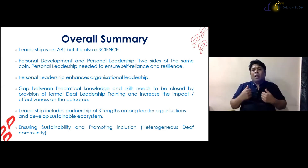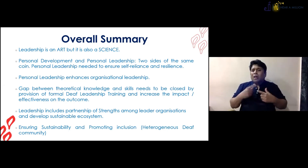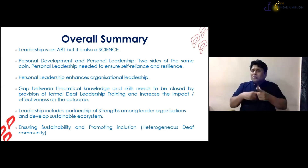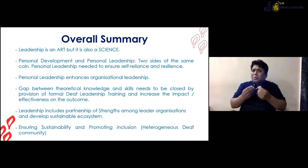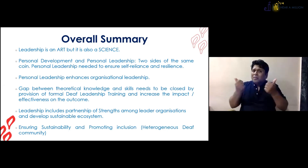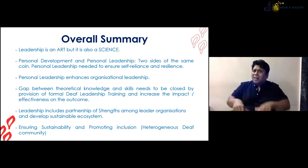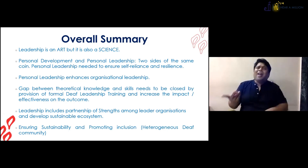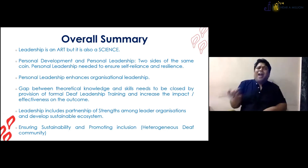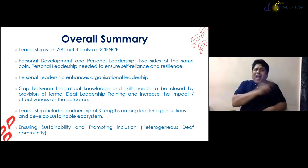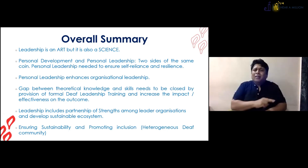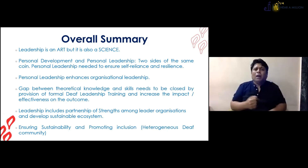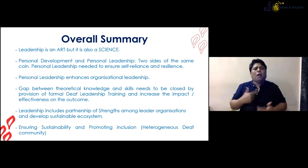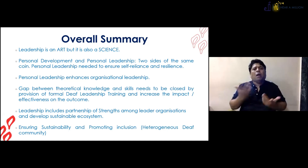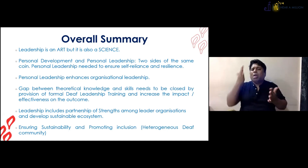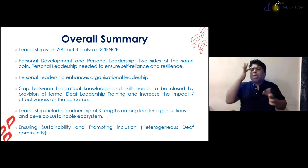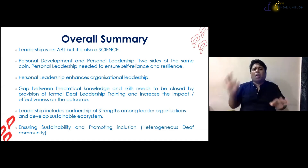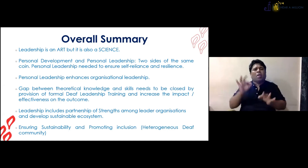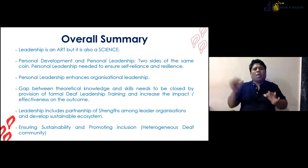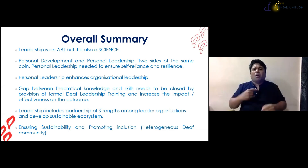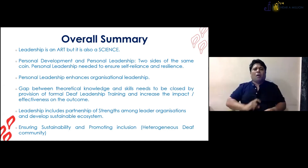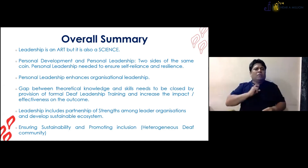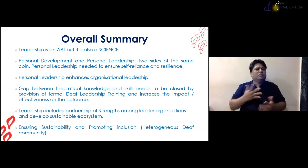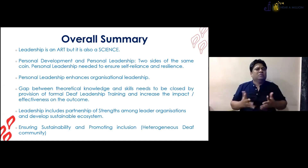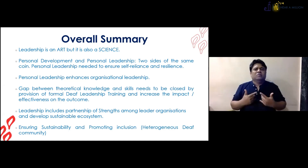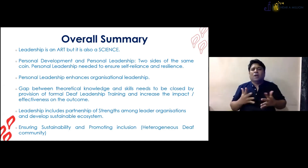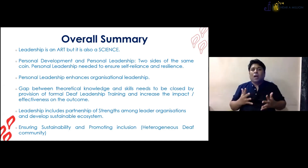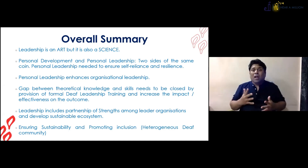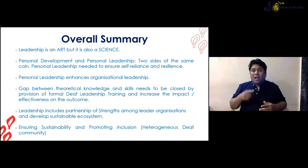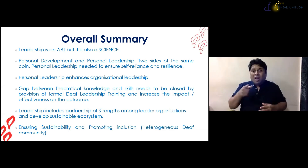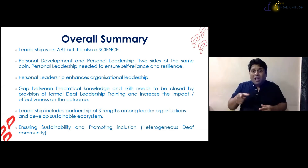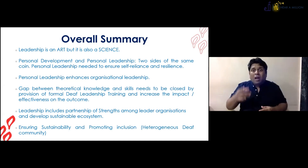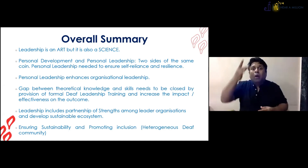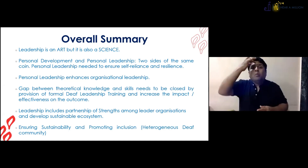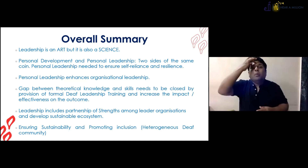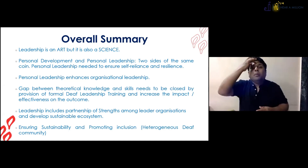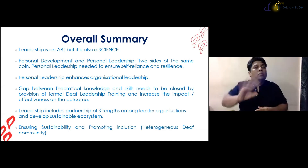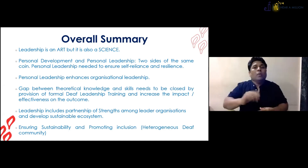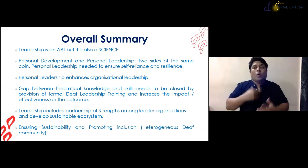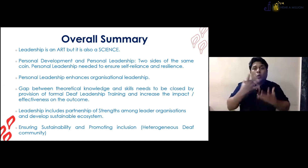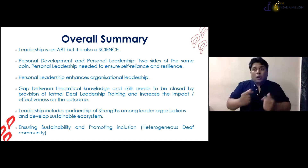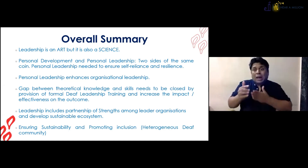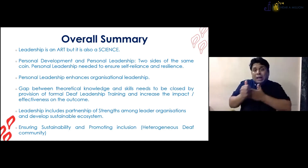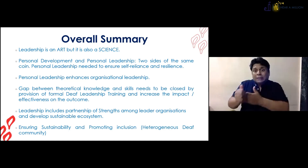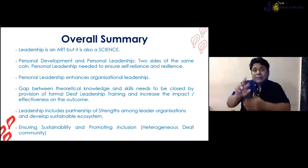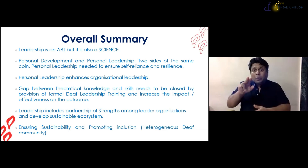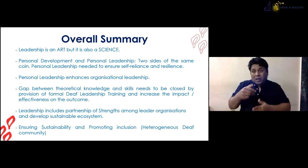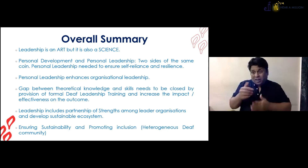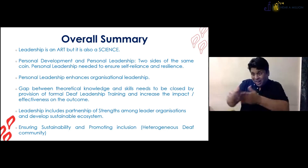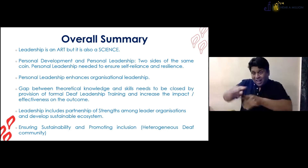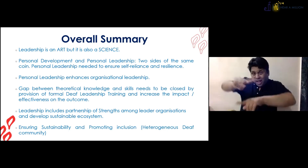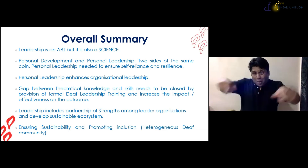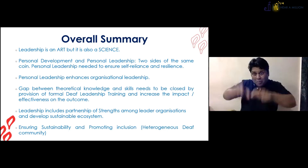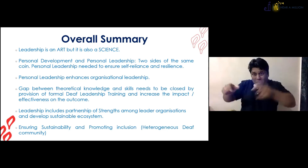home thinking that I couldn't do anything, I was not able to do that job, and I don't have that kind of confidence to go back to a job. That's the problem.